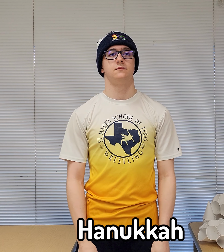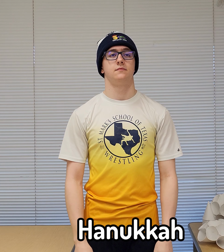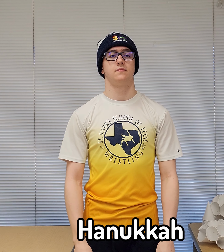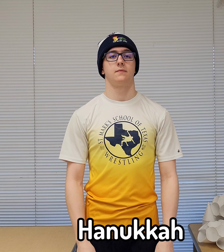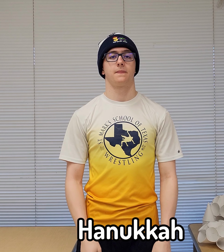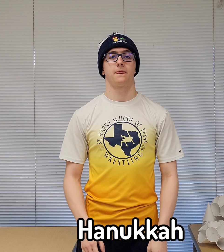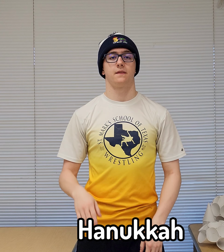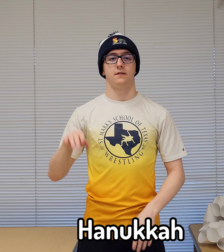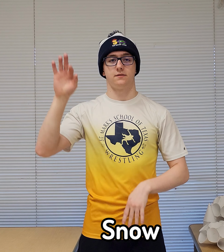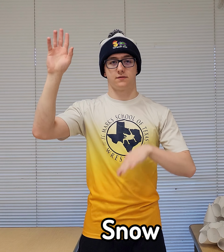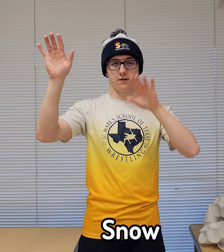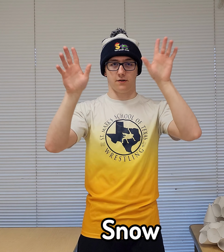Snow.